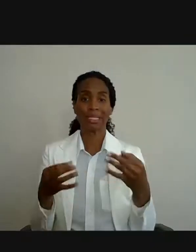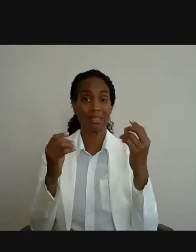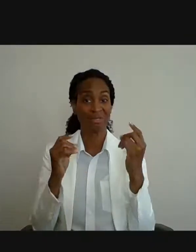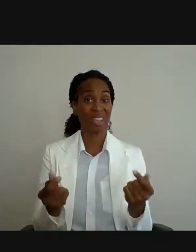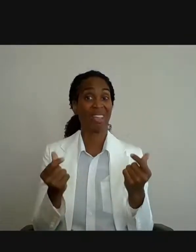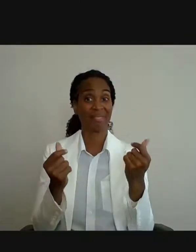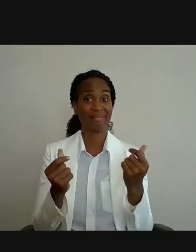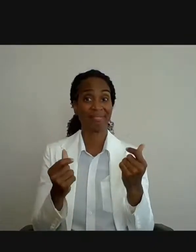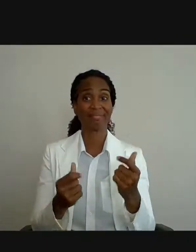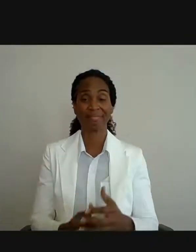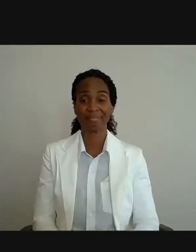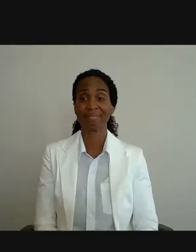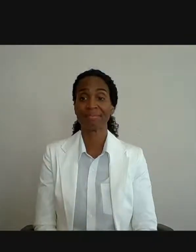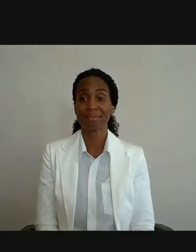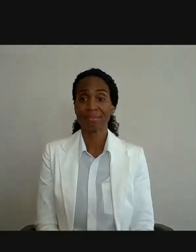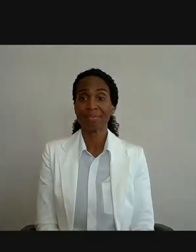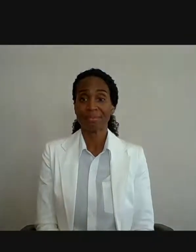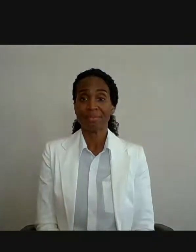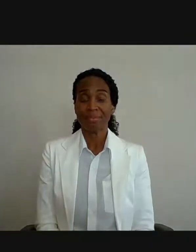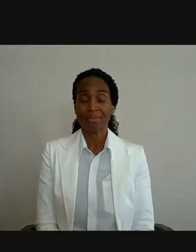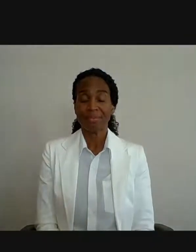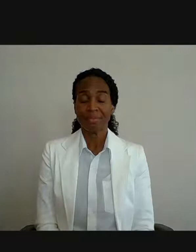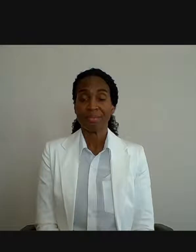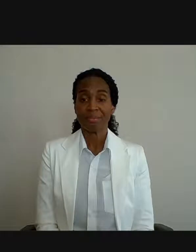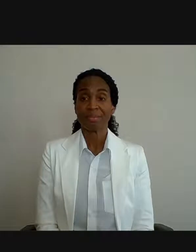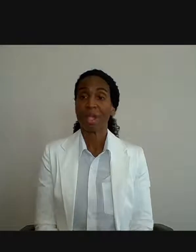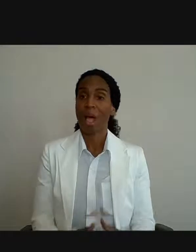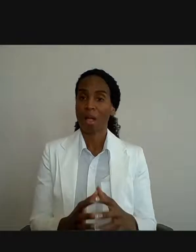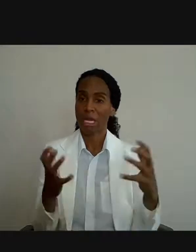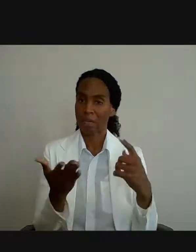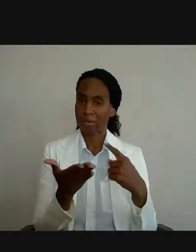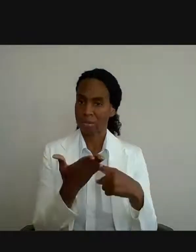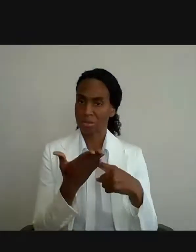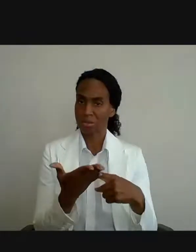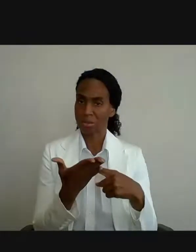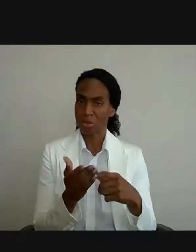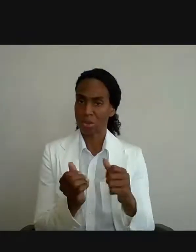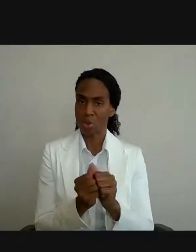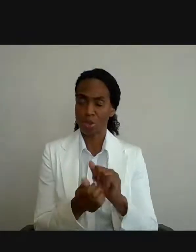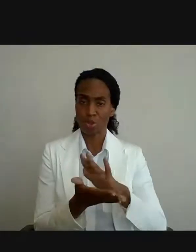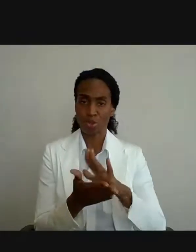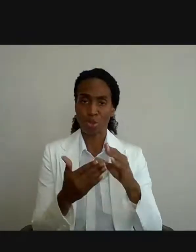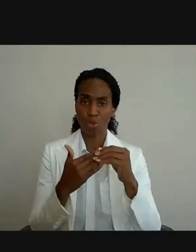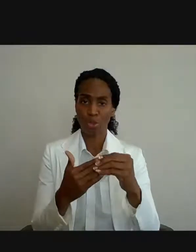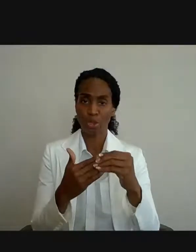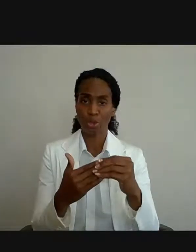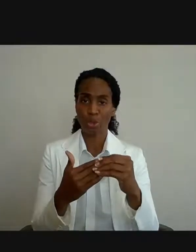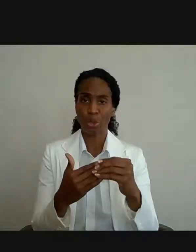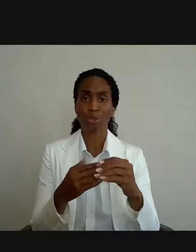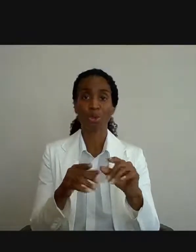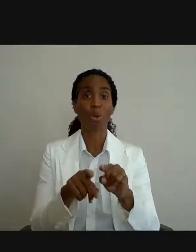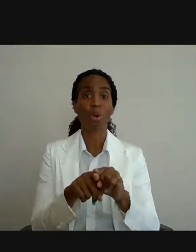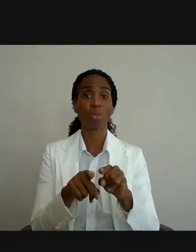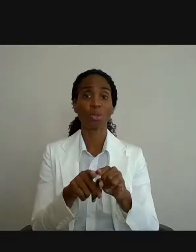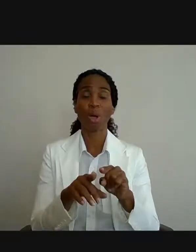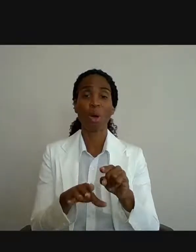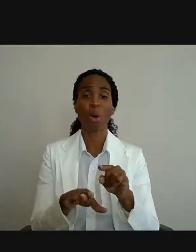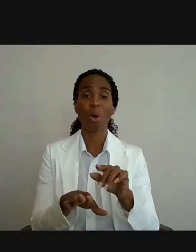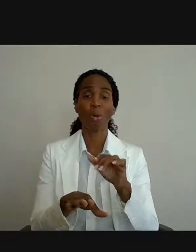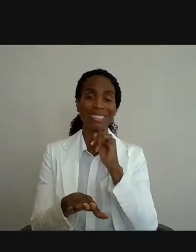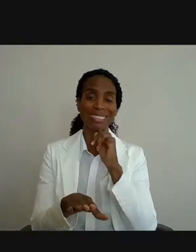quickly? So we're having some considerable discussions with school leadership, but we won't have any